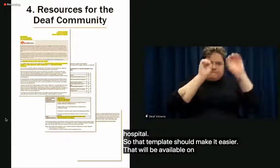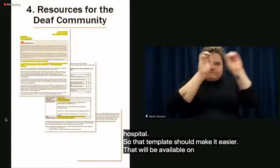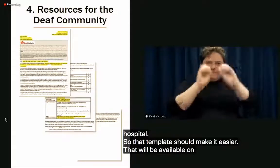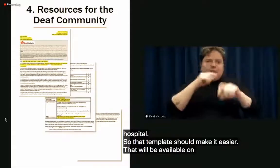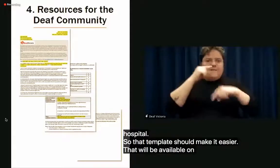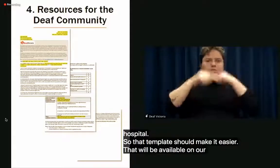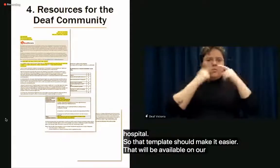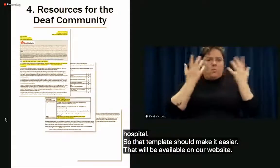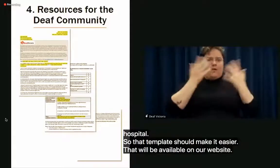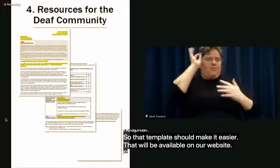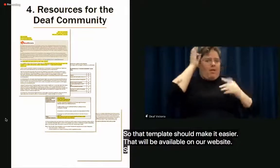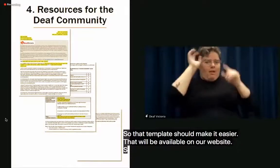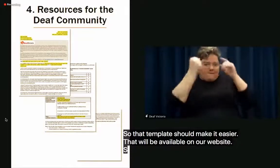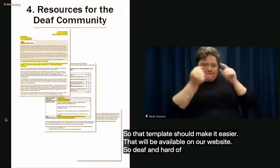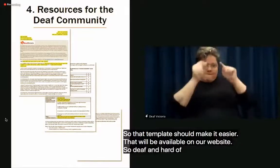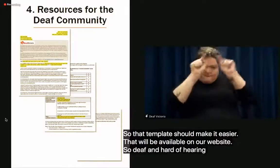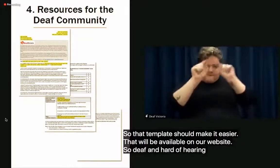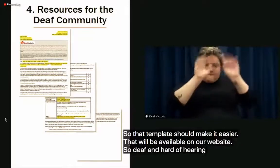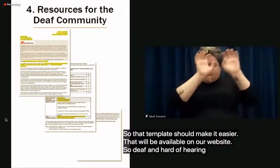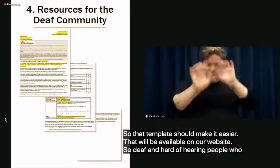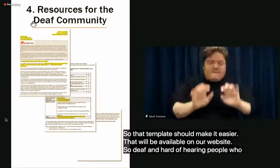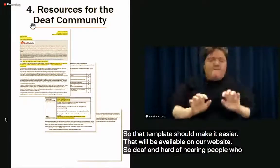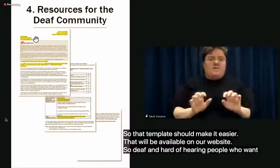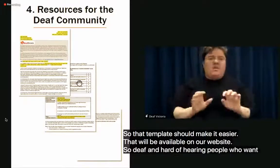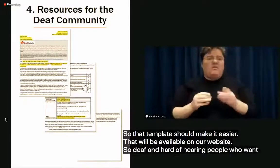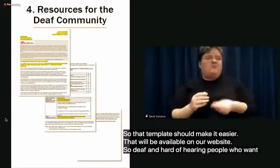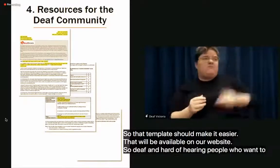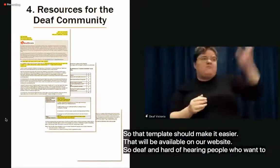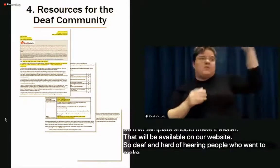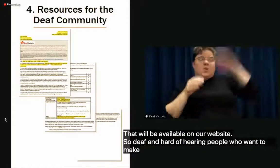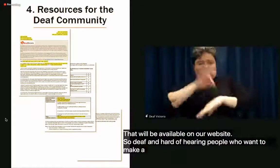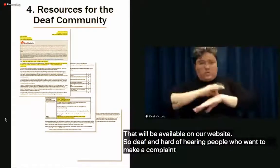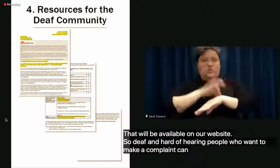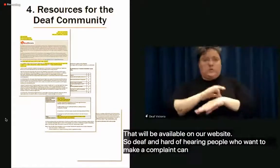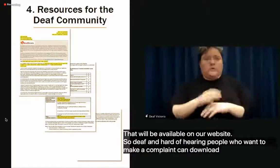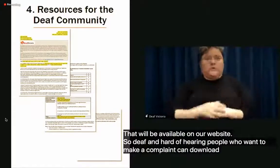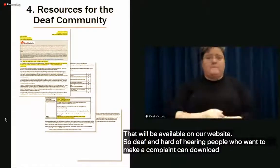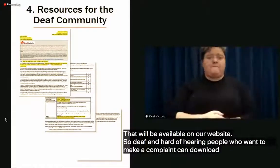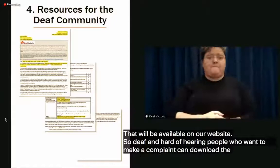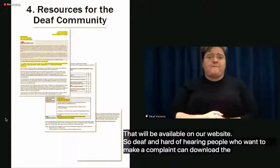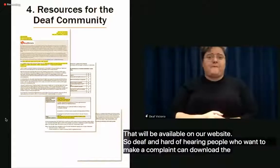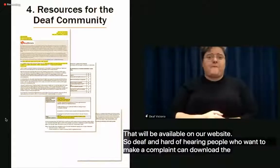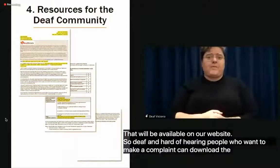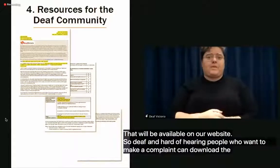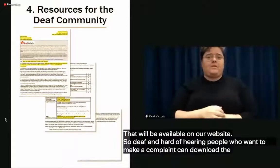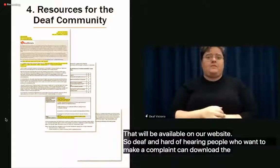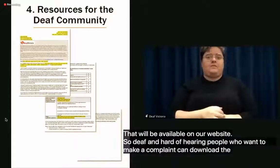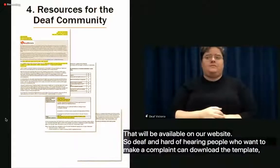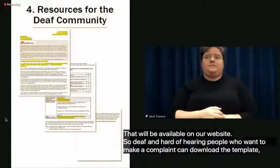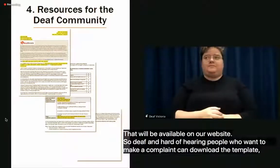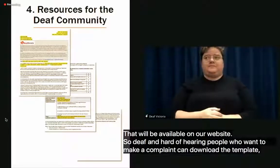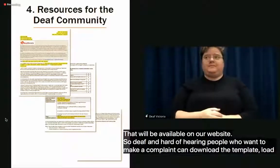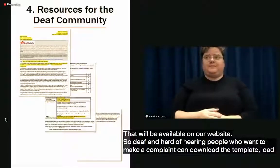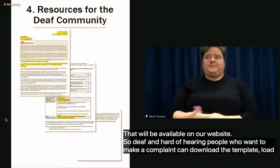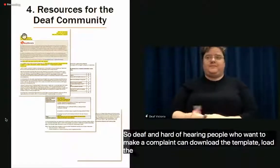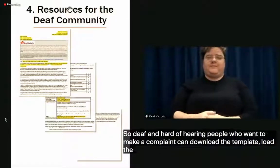download the template, load the specific information in that's relevant to them, and then shoot that off to the